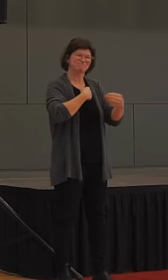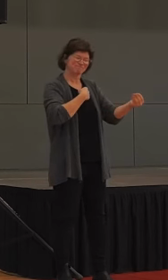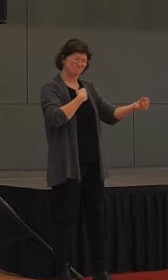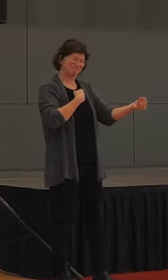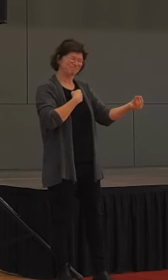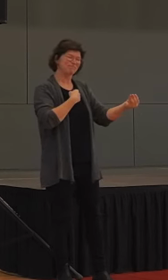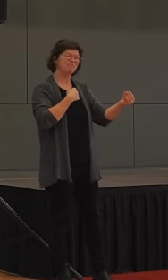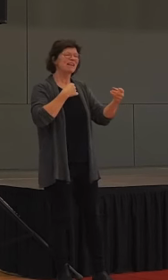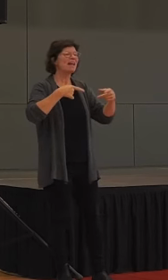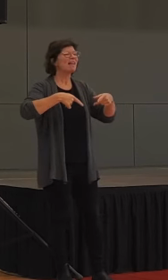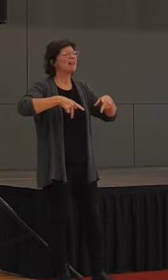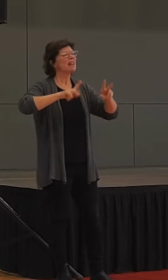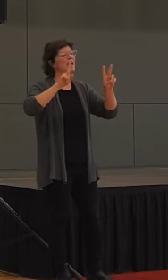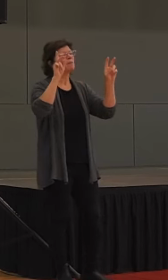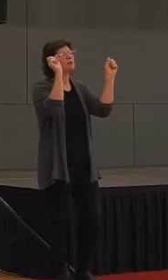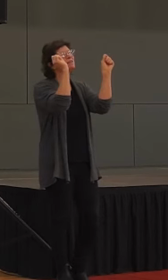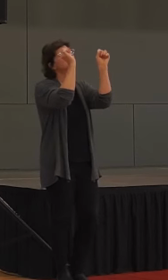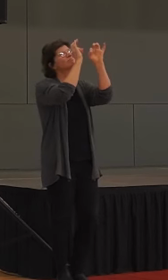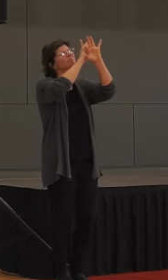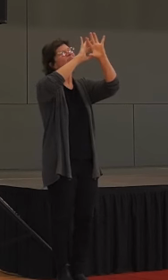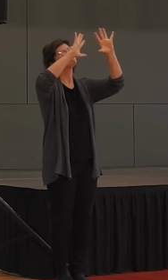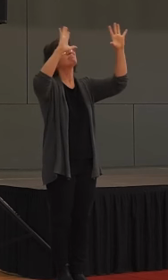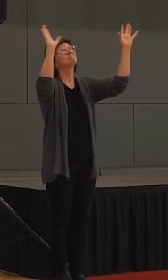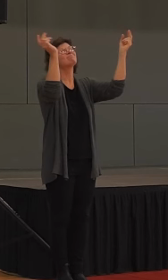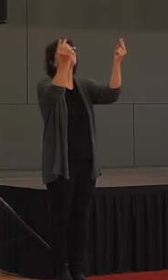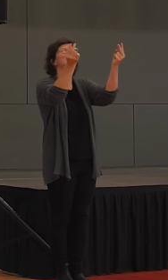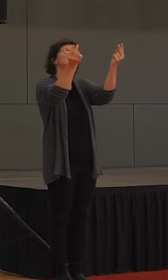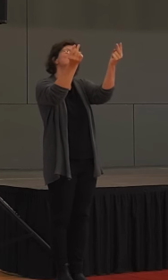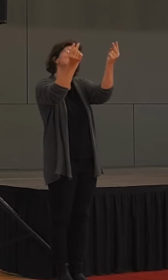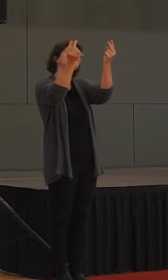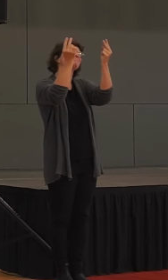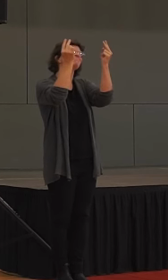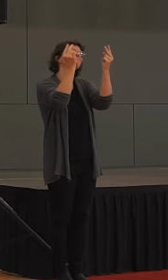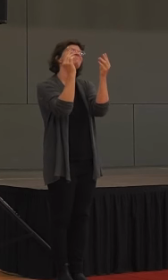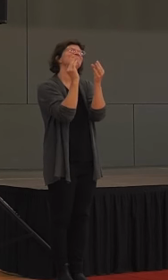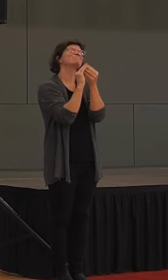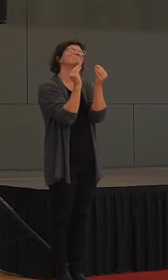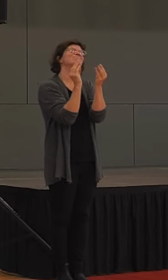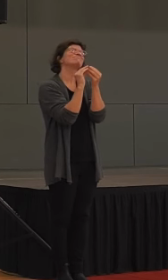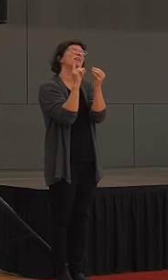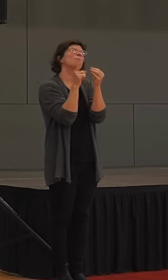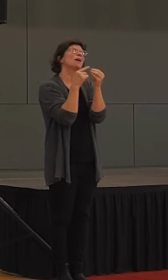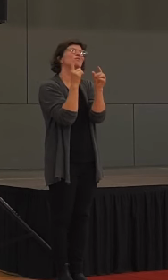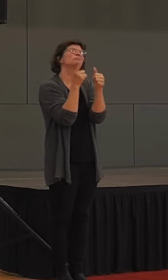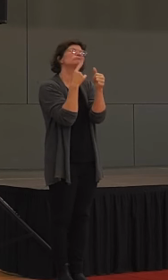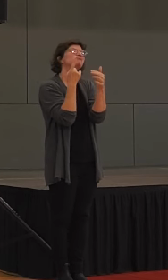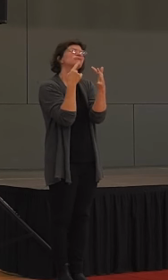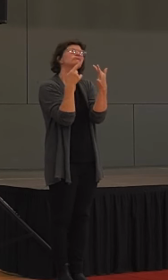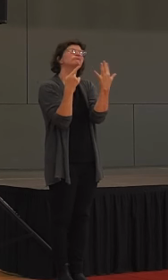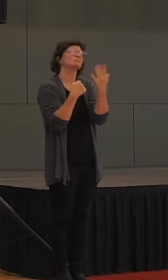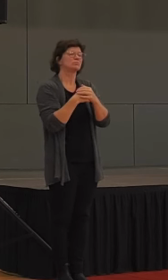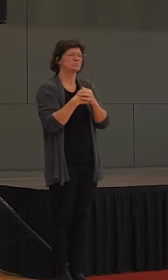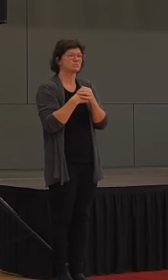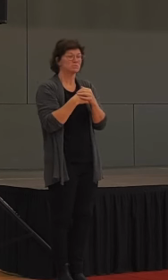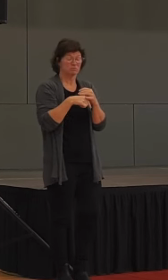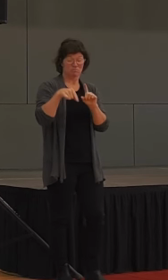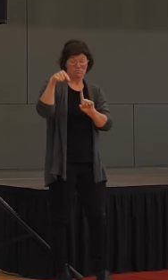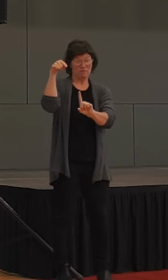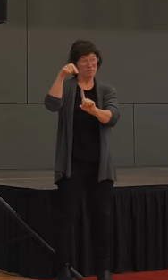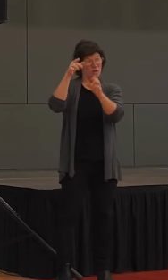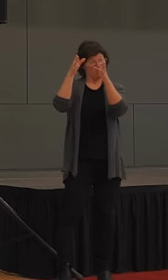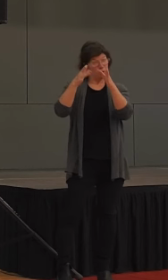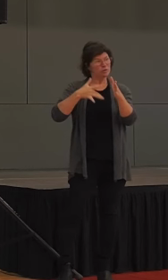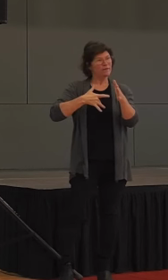to reminisce about what makes them feel successful, what makes them feel valued